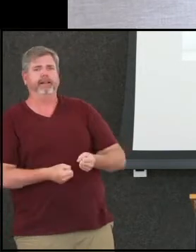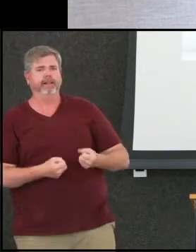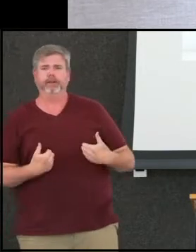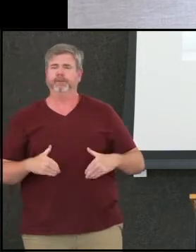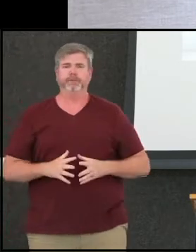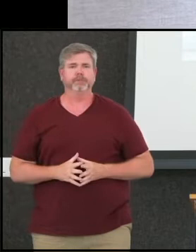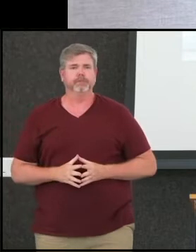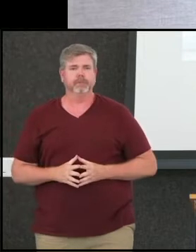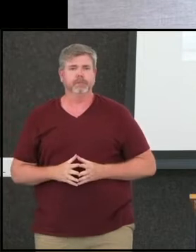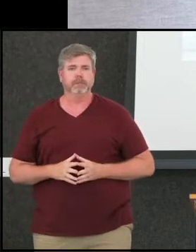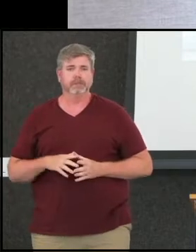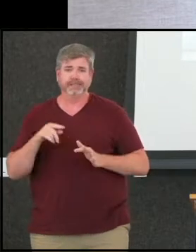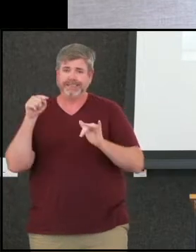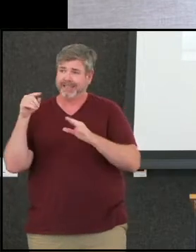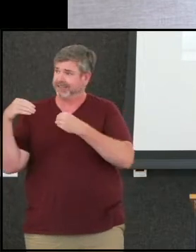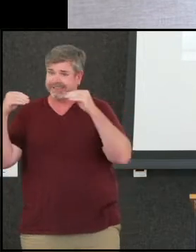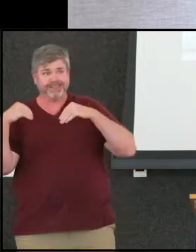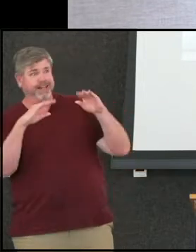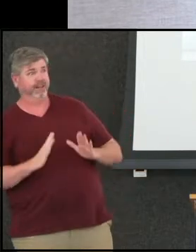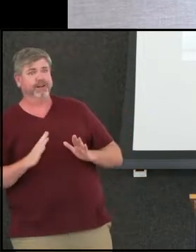drugs, just say no. This is